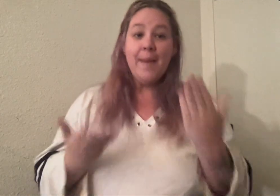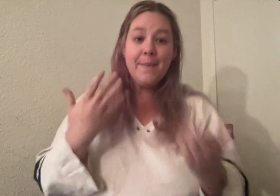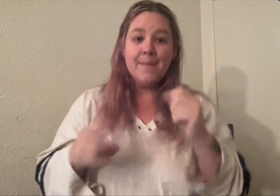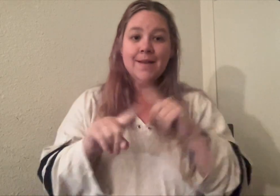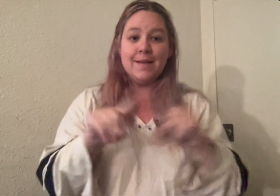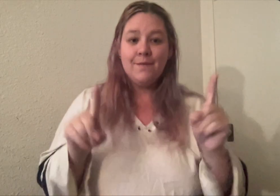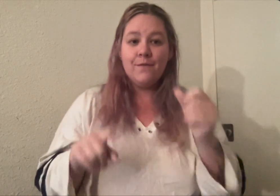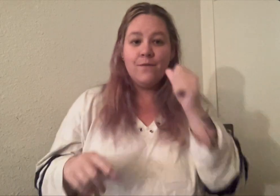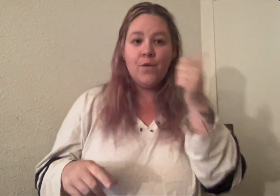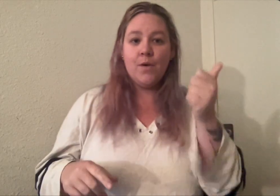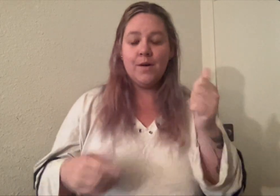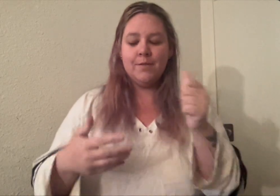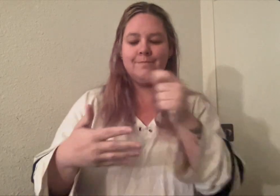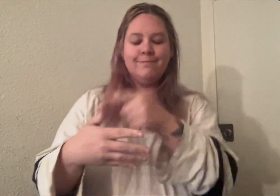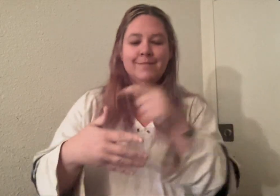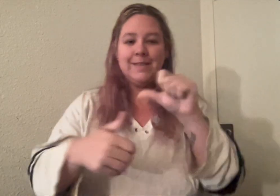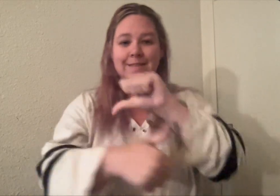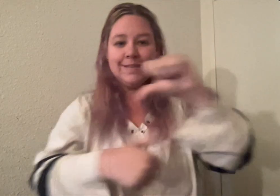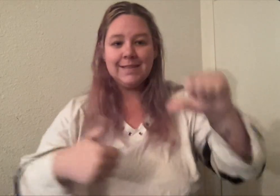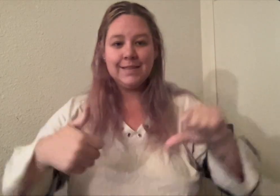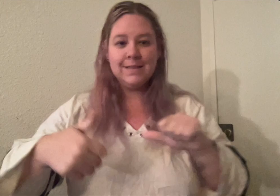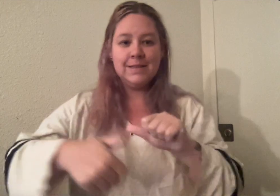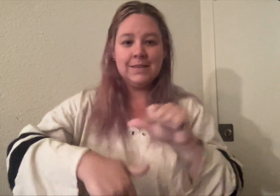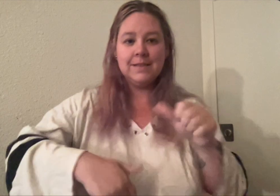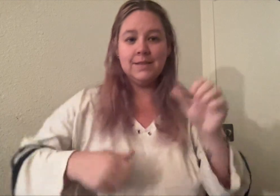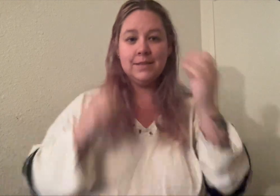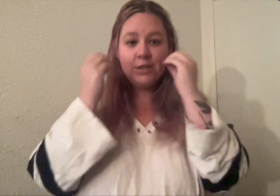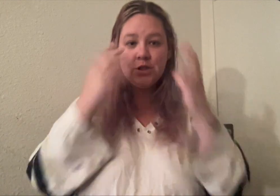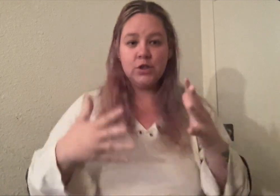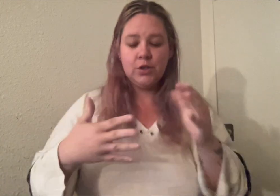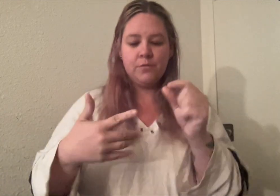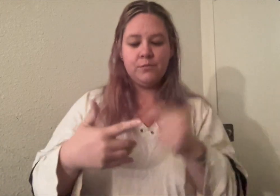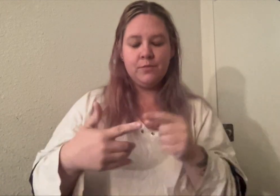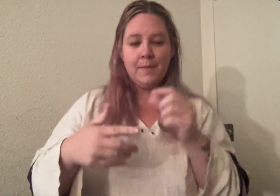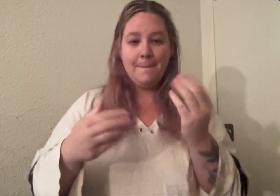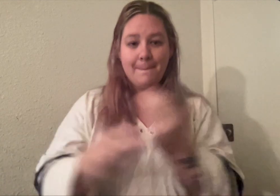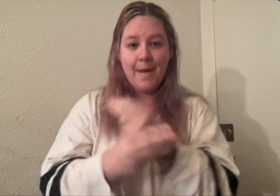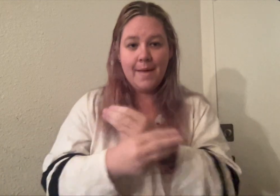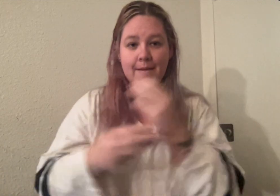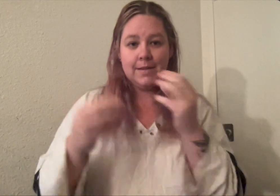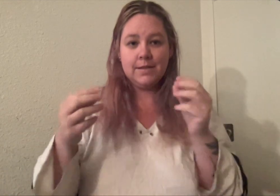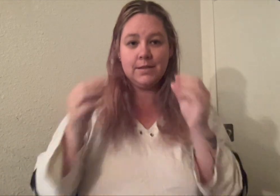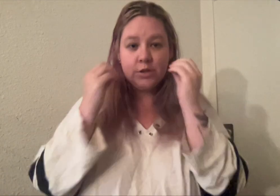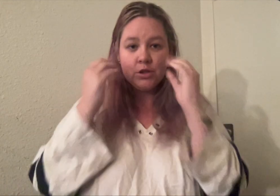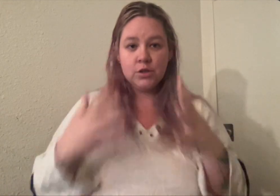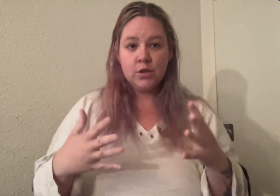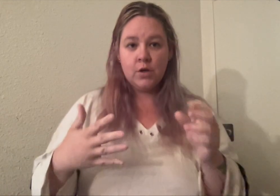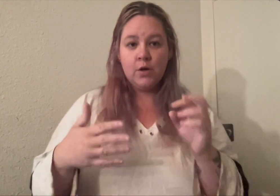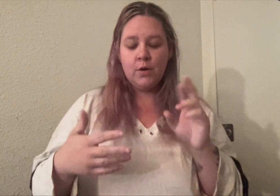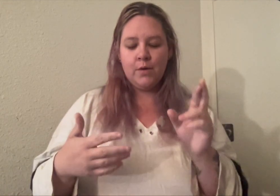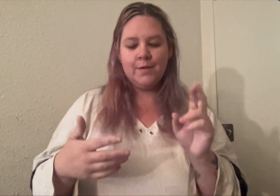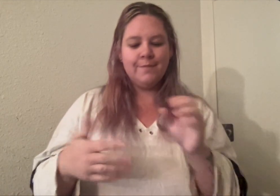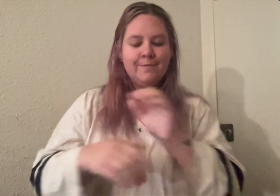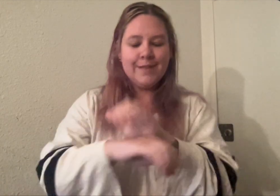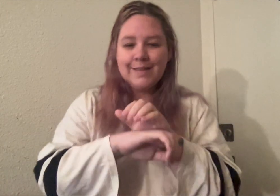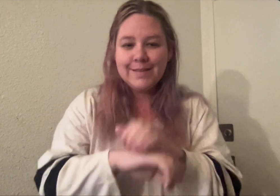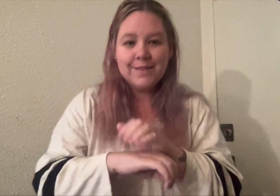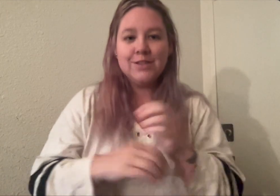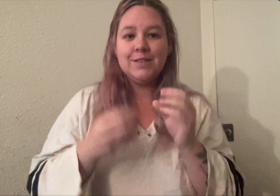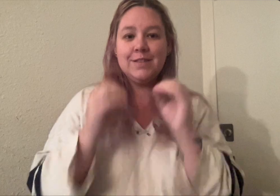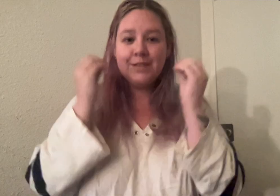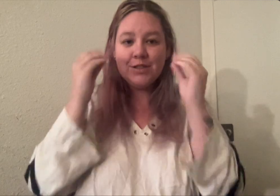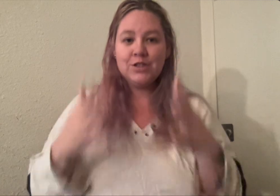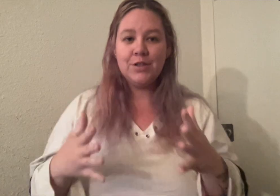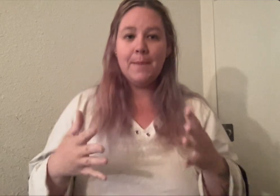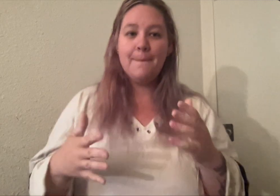teacher, or for an English teacher. So as a social science teacher, or social studies teacher, I'm going to find those skills that are important to